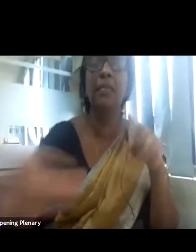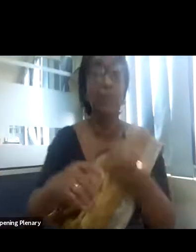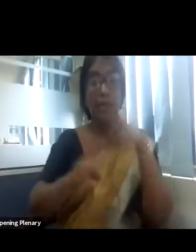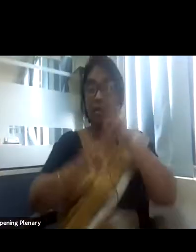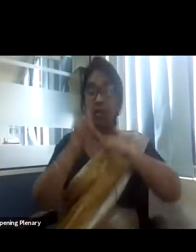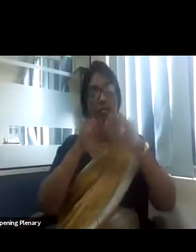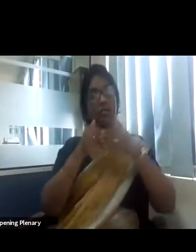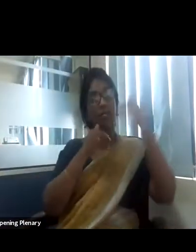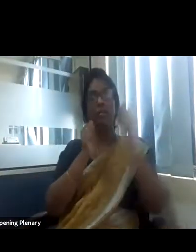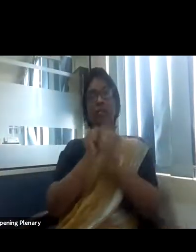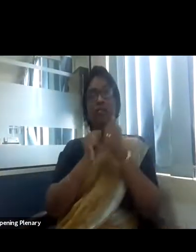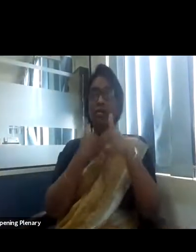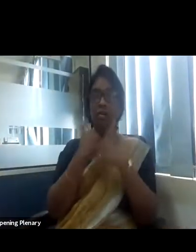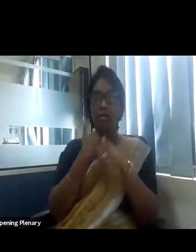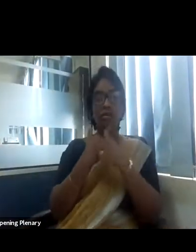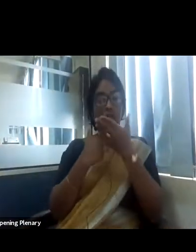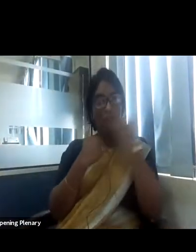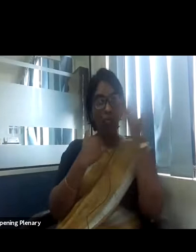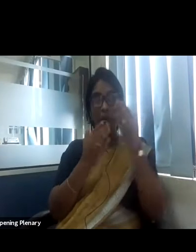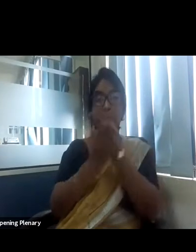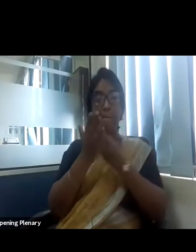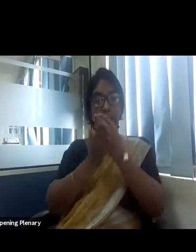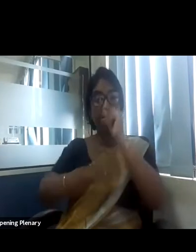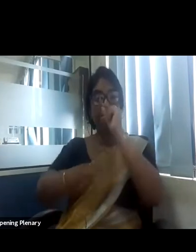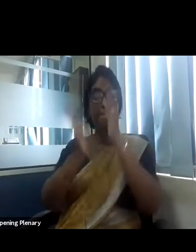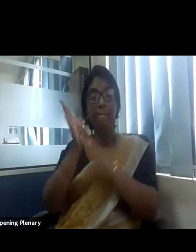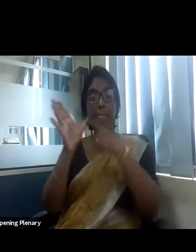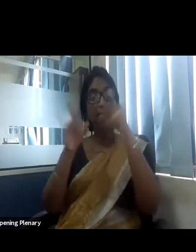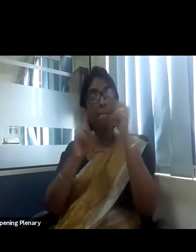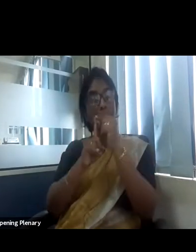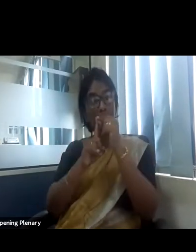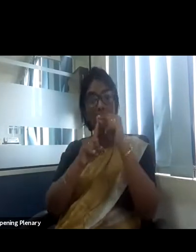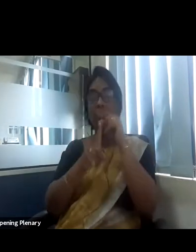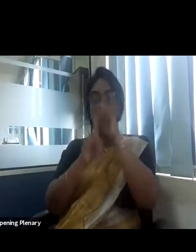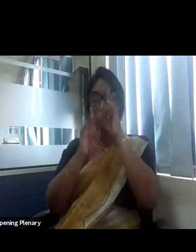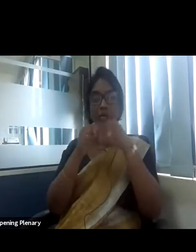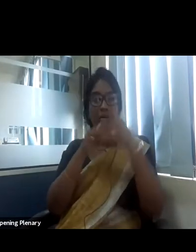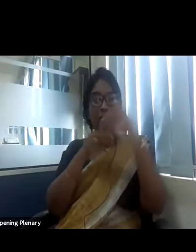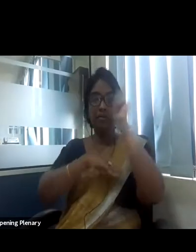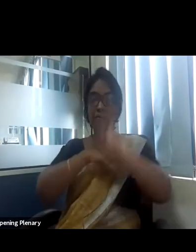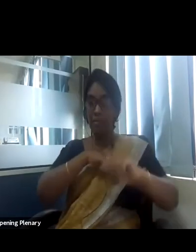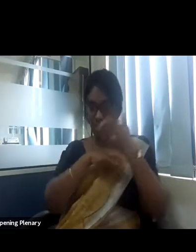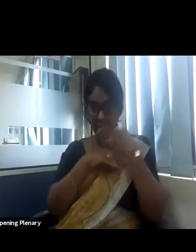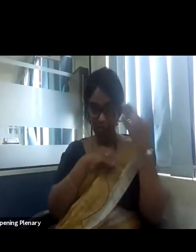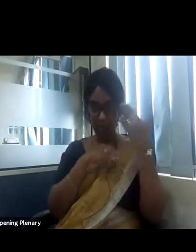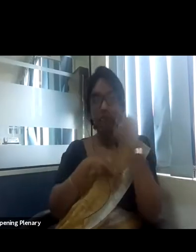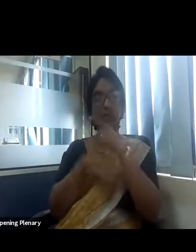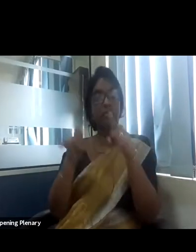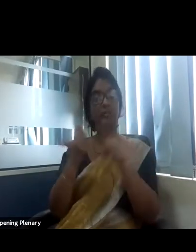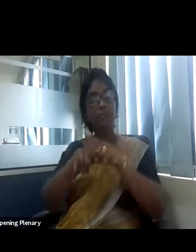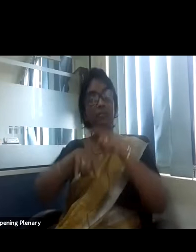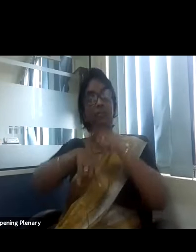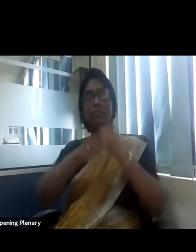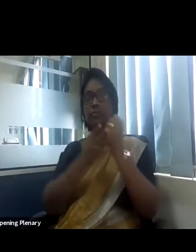to corporate sustainability and governance. Almost every session of this event is moderated by a